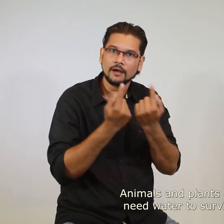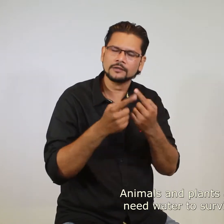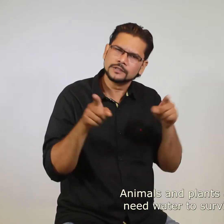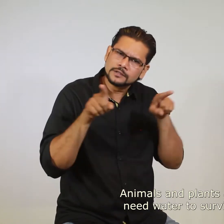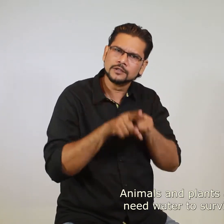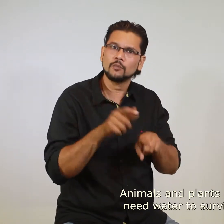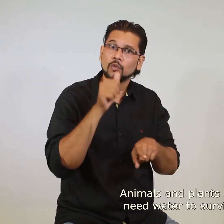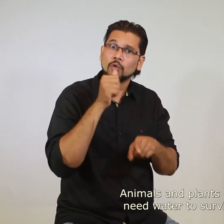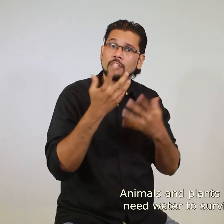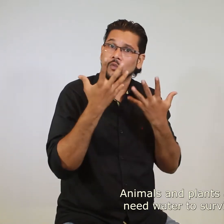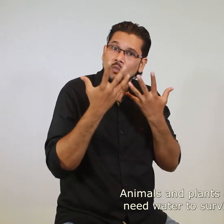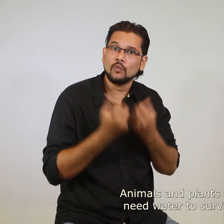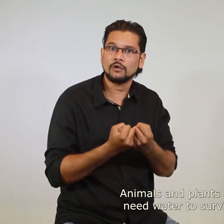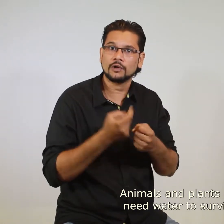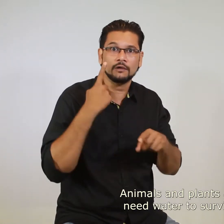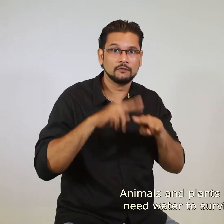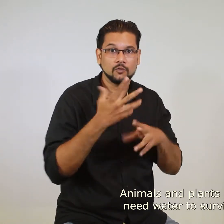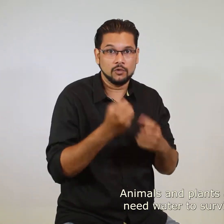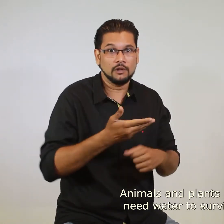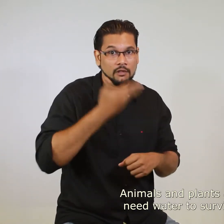need water to survive.